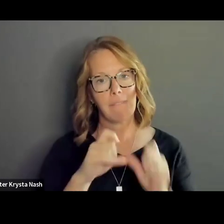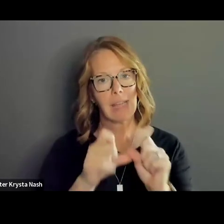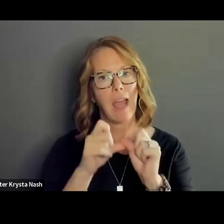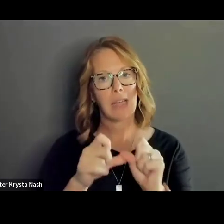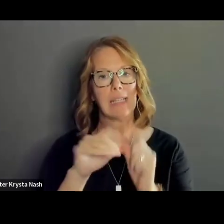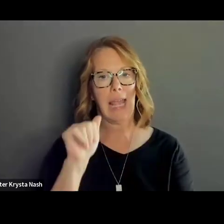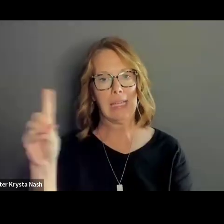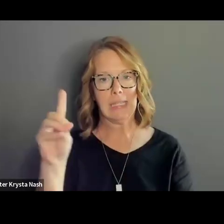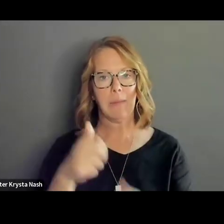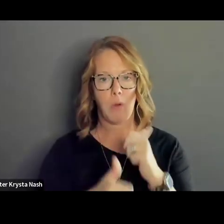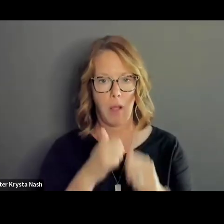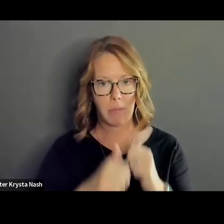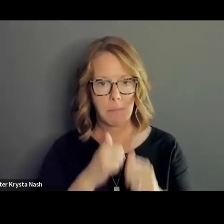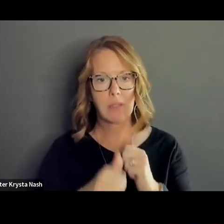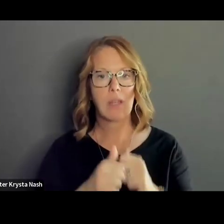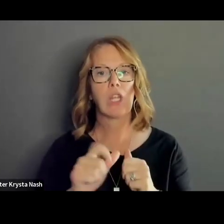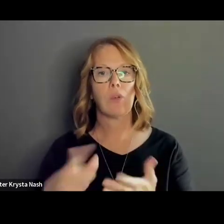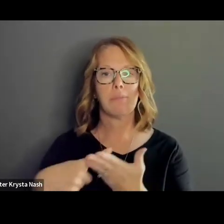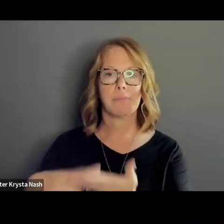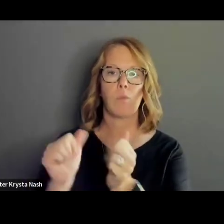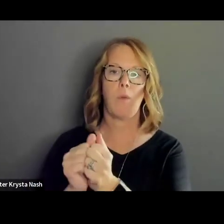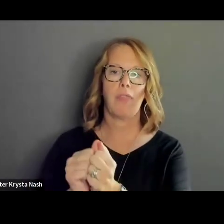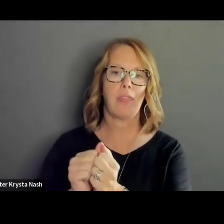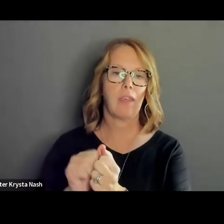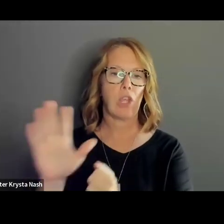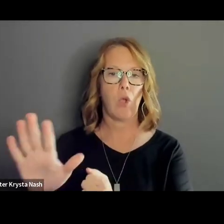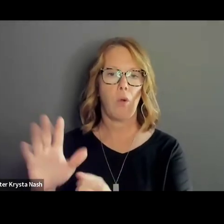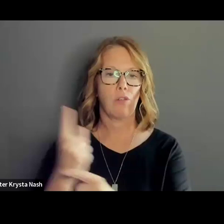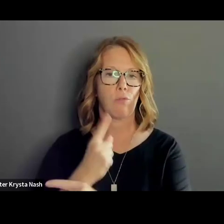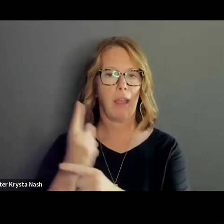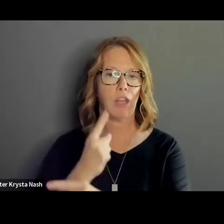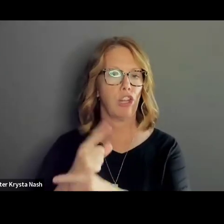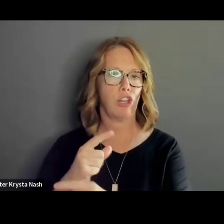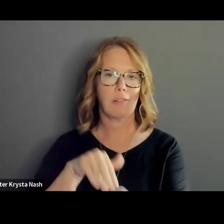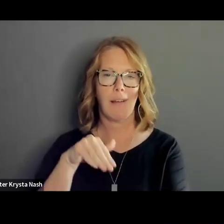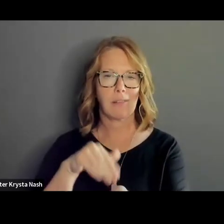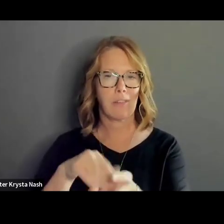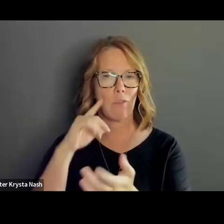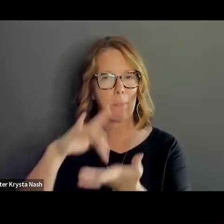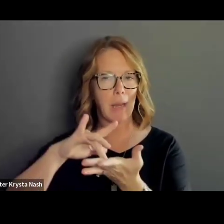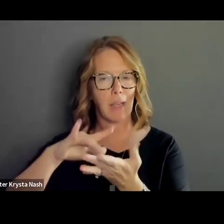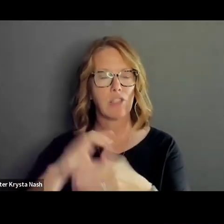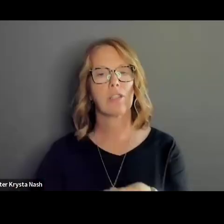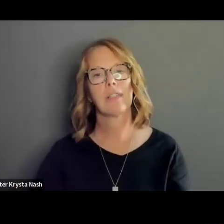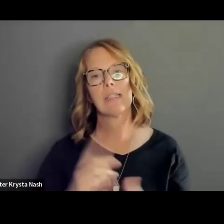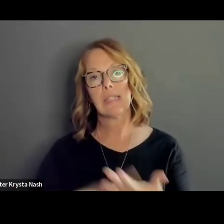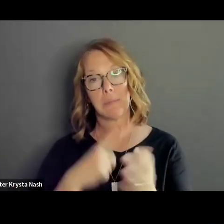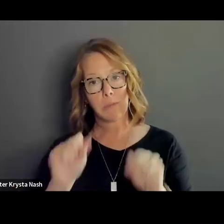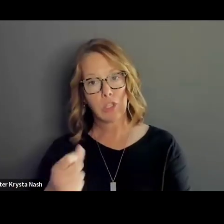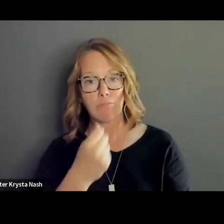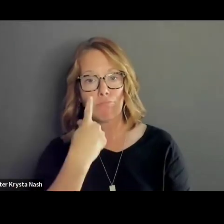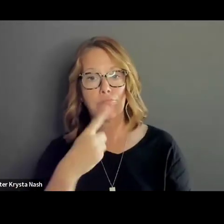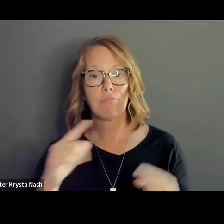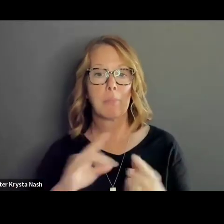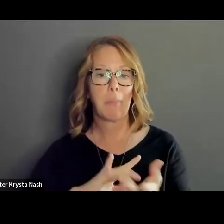AD problems, you need to talk to your healthcare professional about being on some medication. Sometimes you can take medication when you have